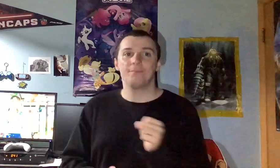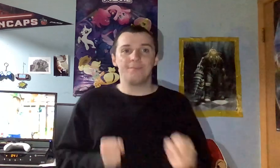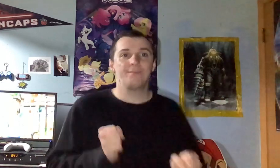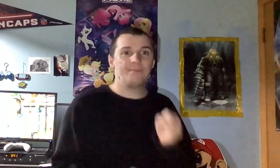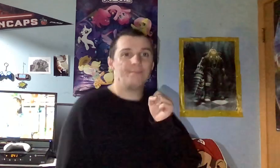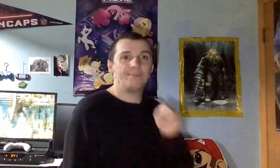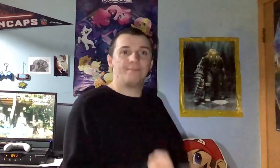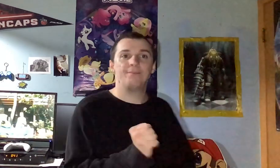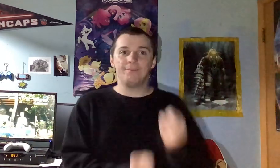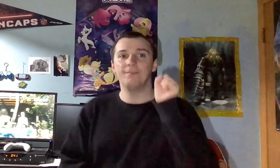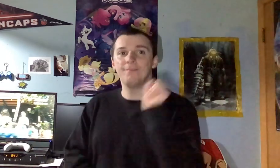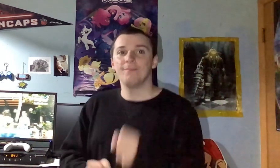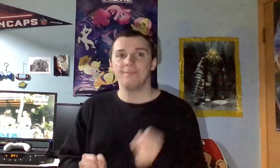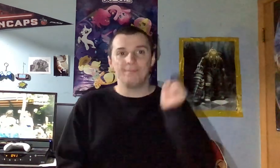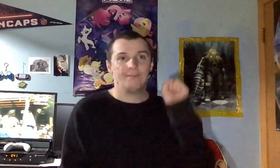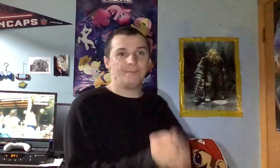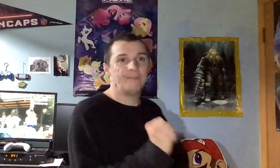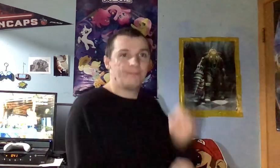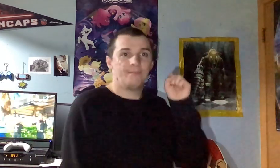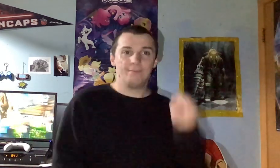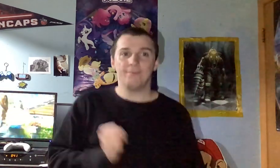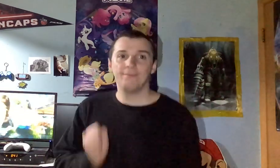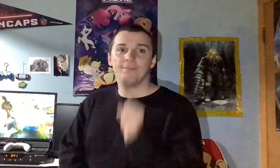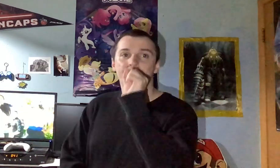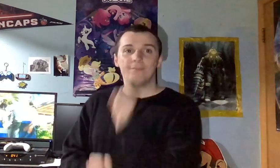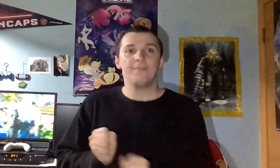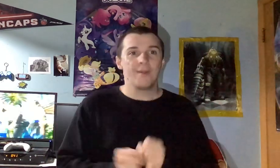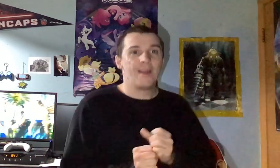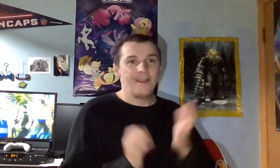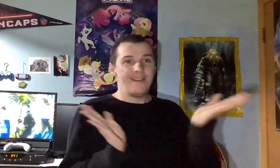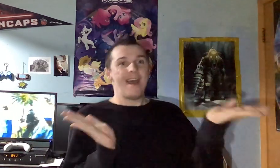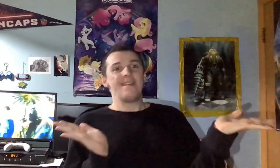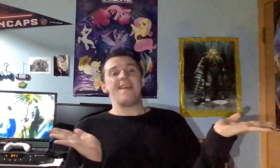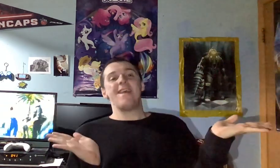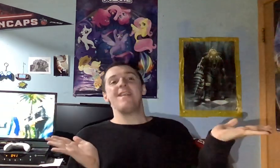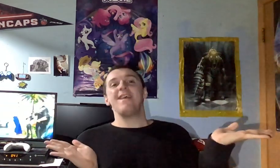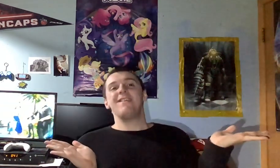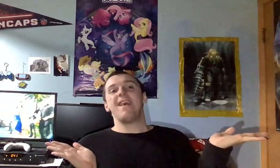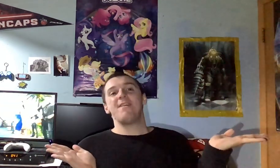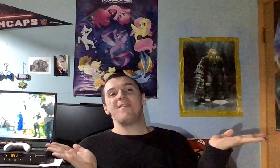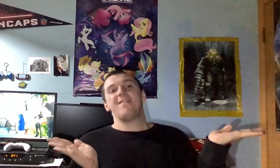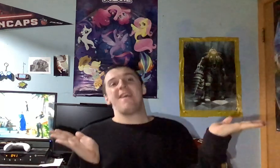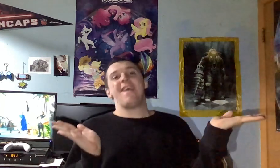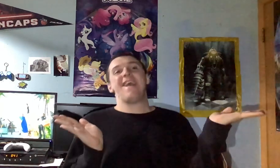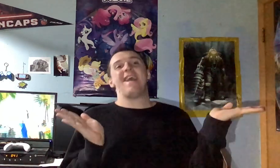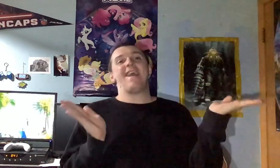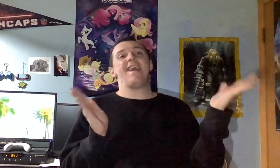doctor if you have an infection or symptoms, had a vaccine, or plan to. Nothing is everything.